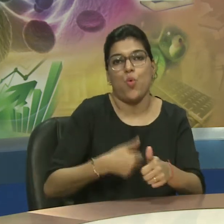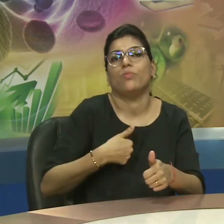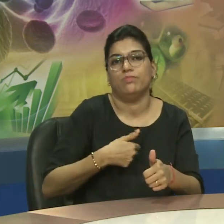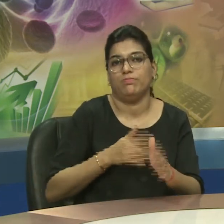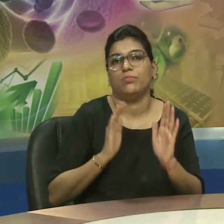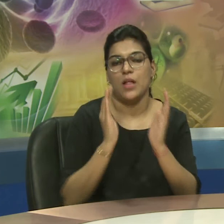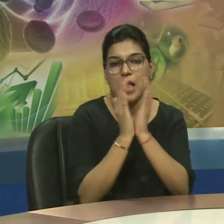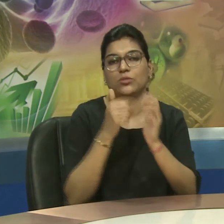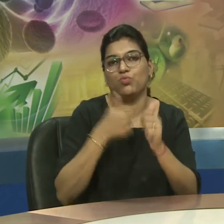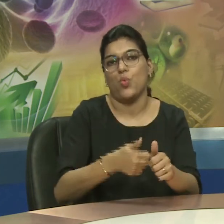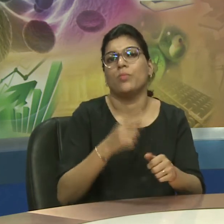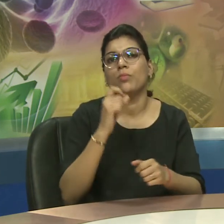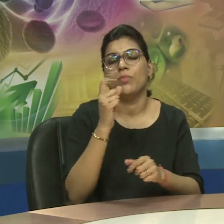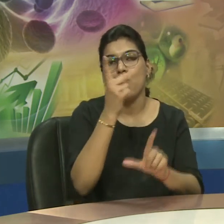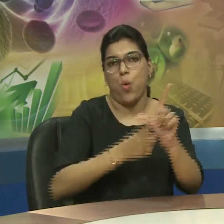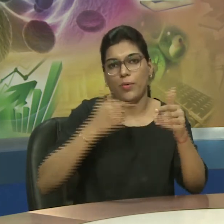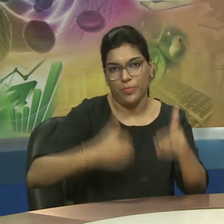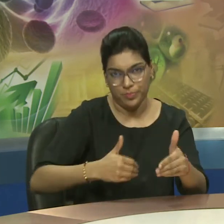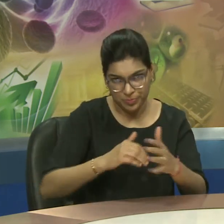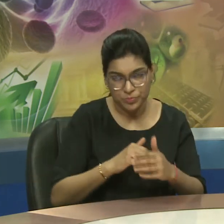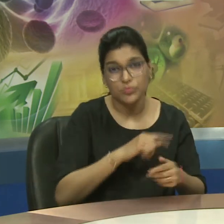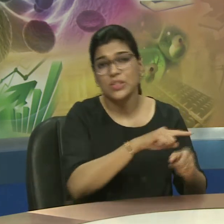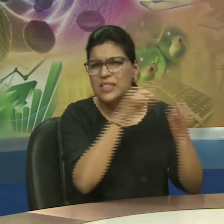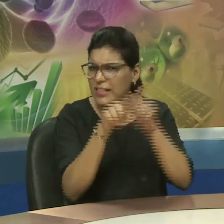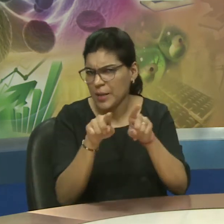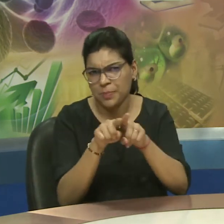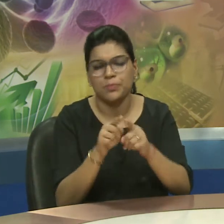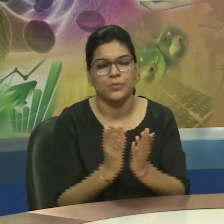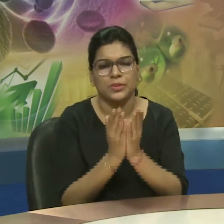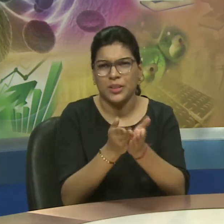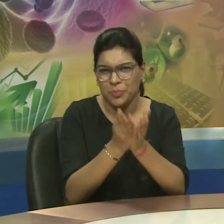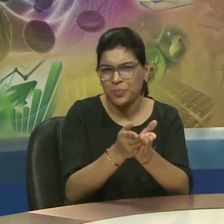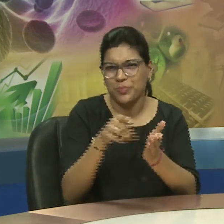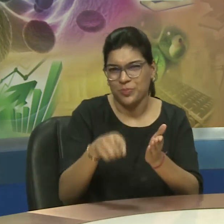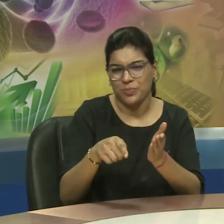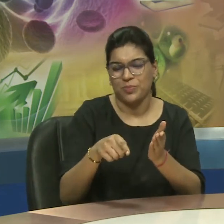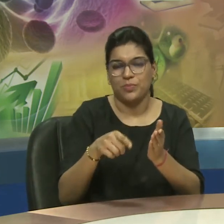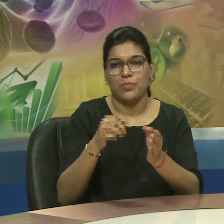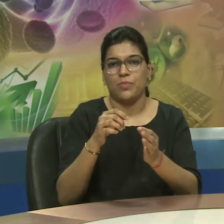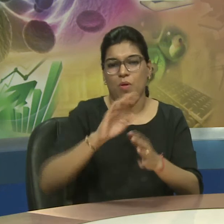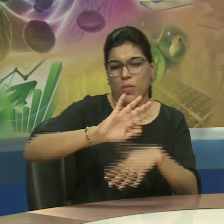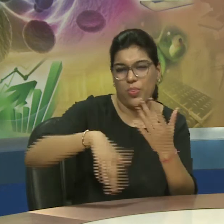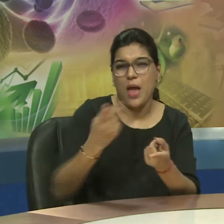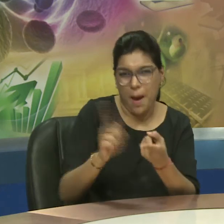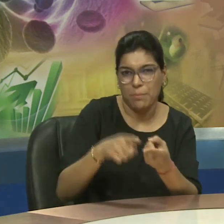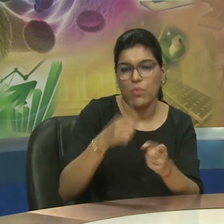Fire insurance normally is for 1 year. Similarly,